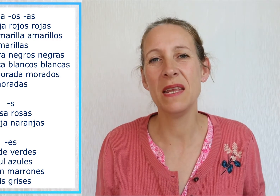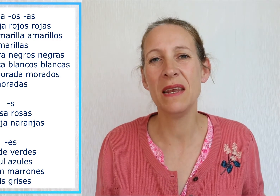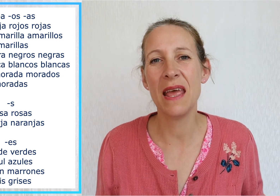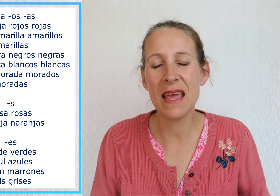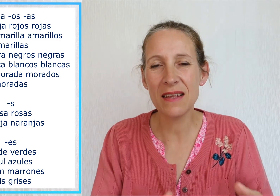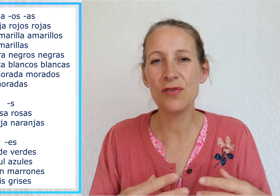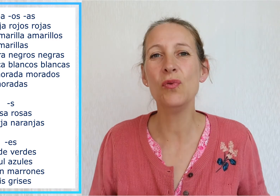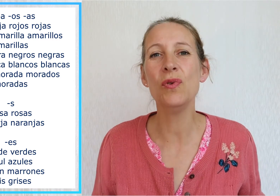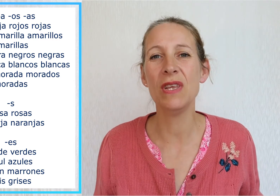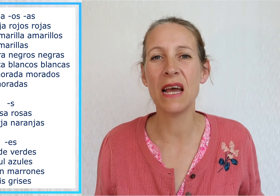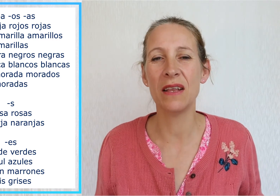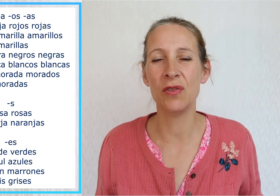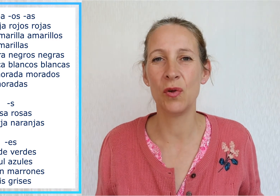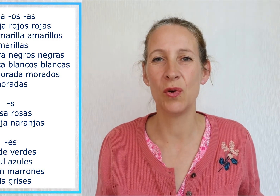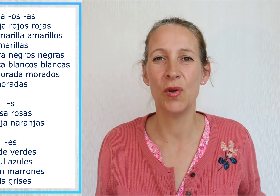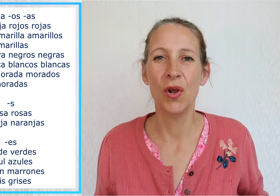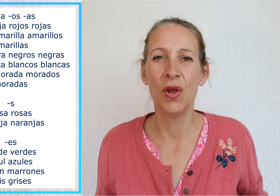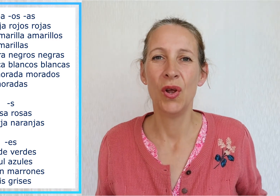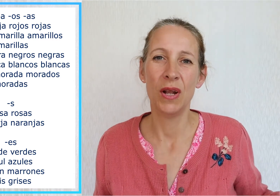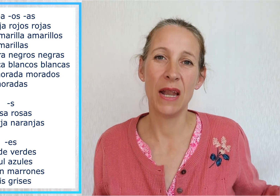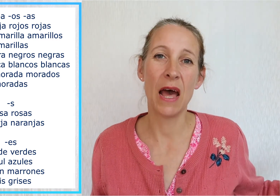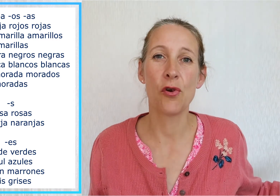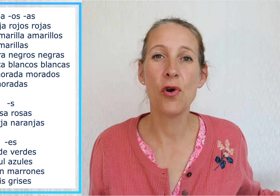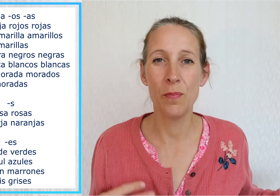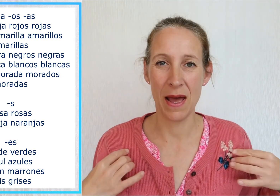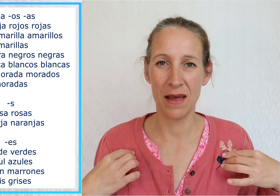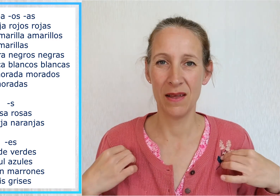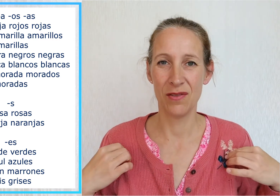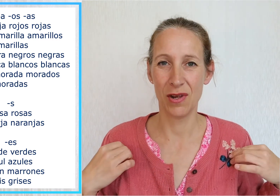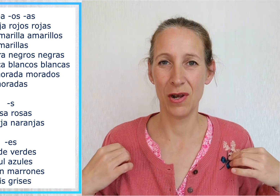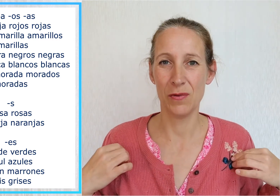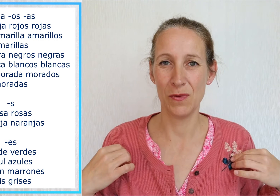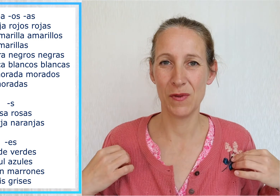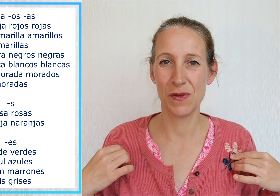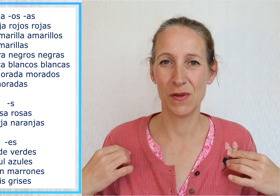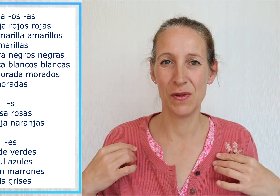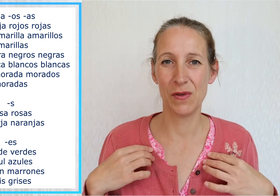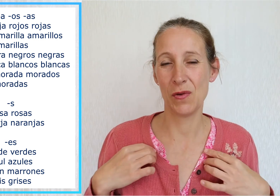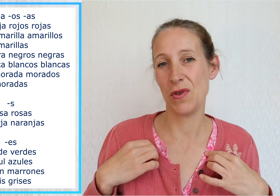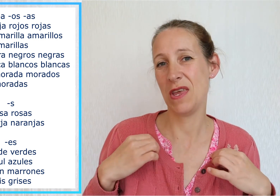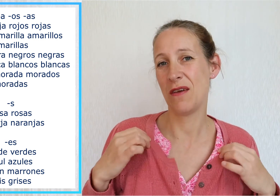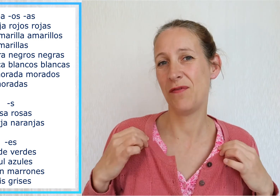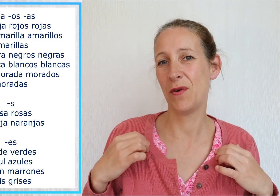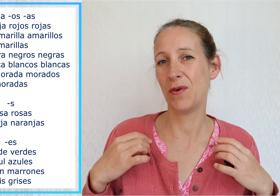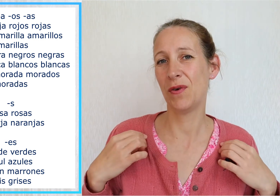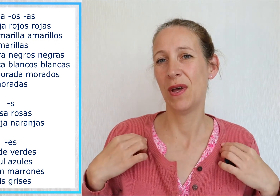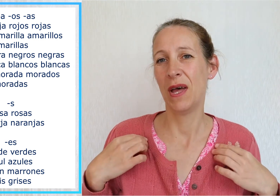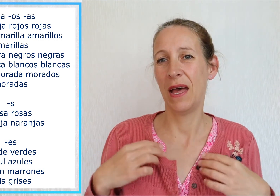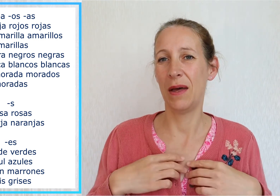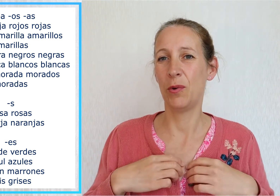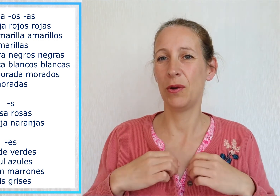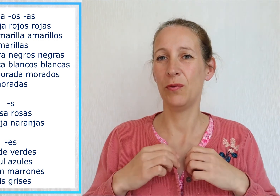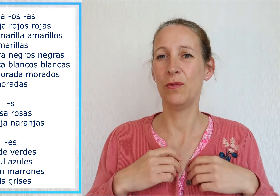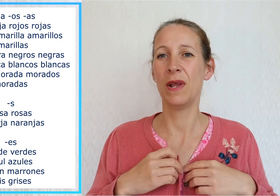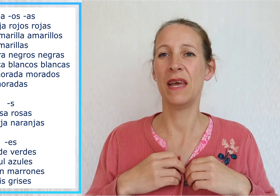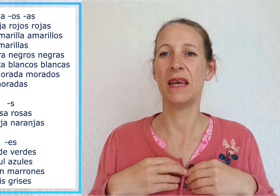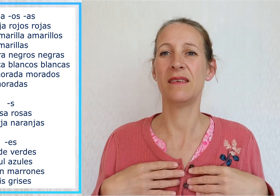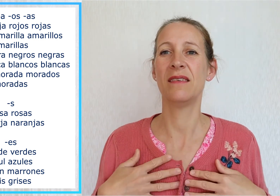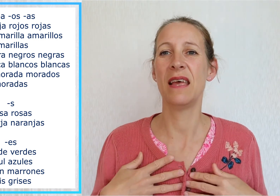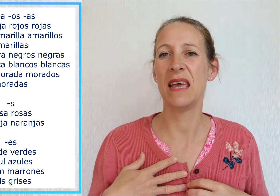been estudiando la ropa, the clothes. So llevo, un